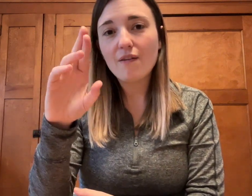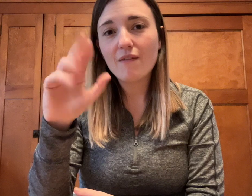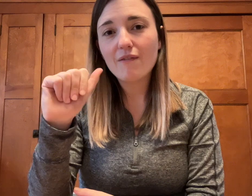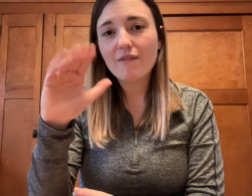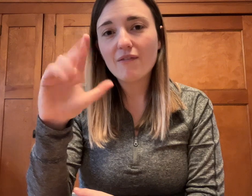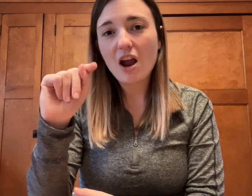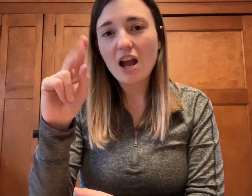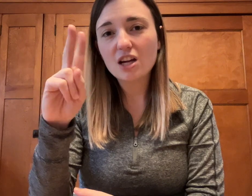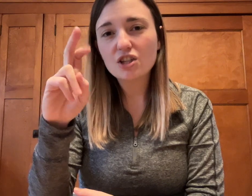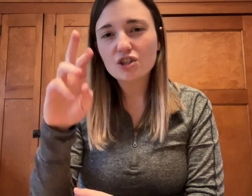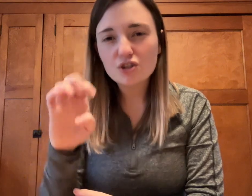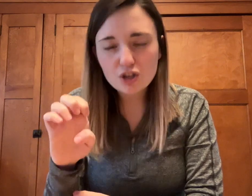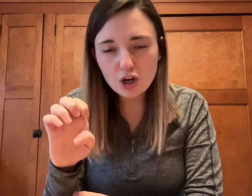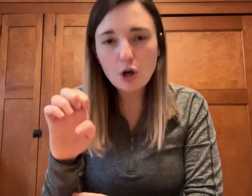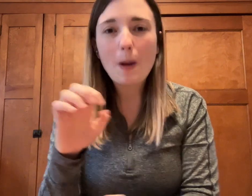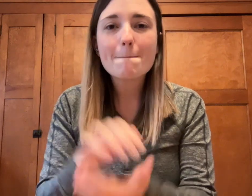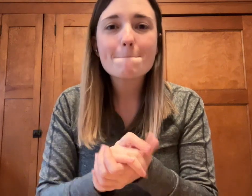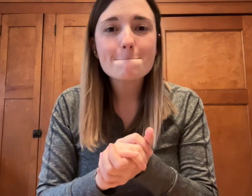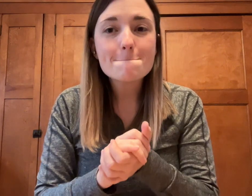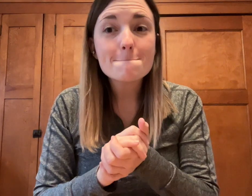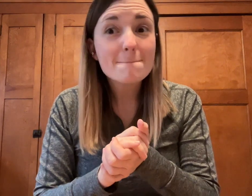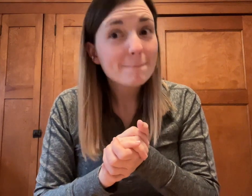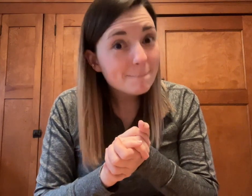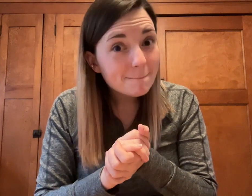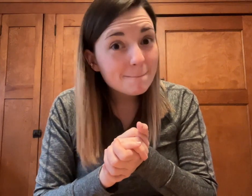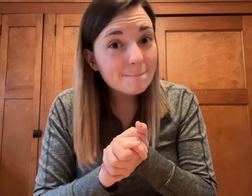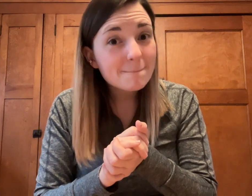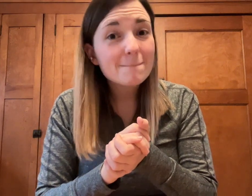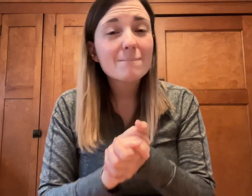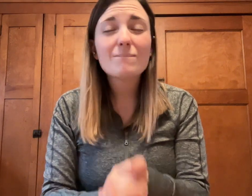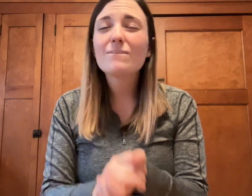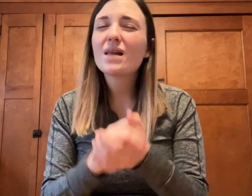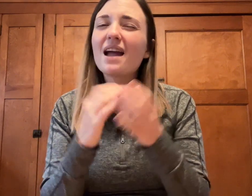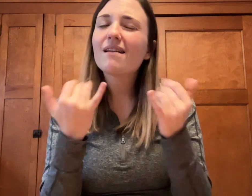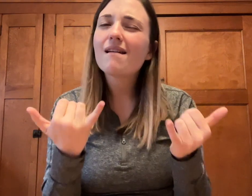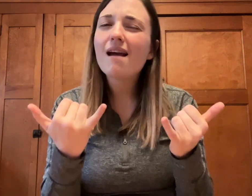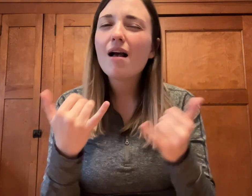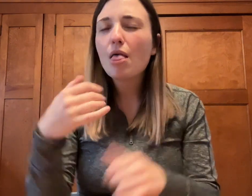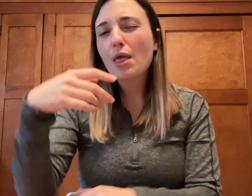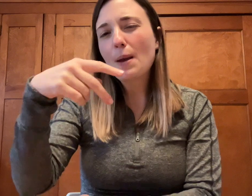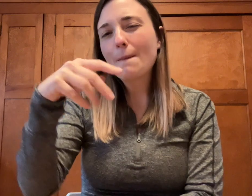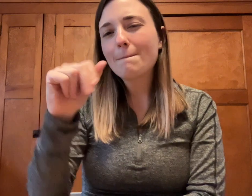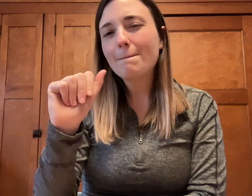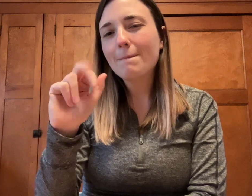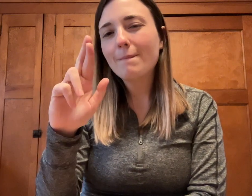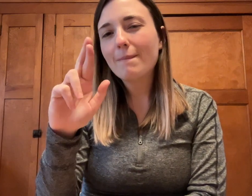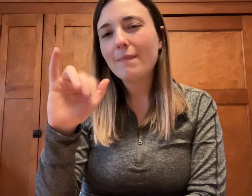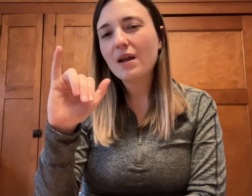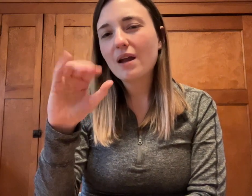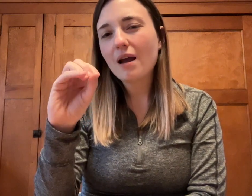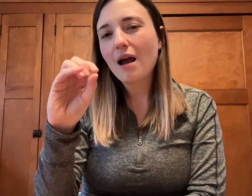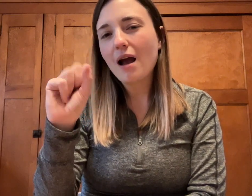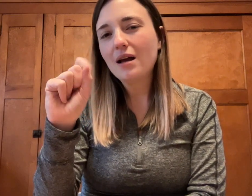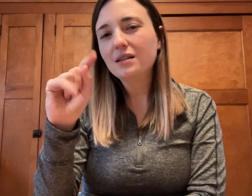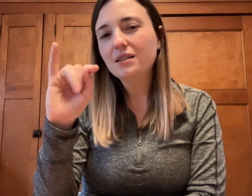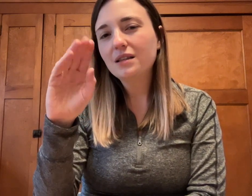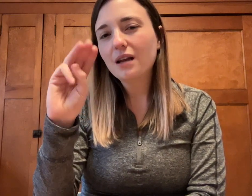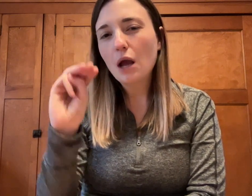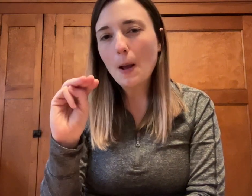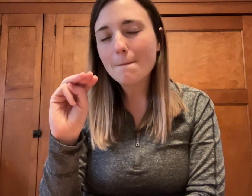crack. Now, that periosteum is going to be real important now, because the periosteum is a protective sleeve